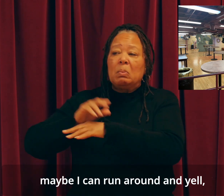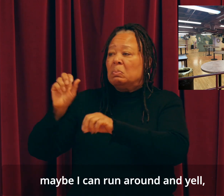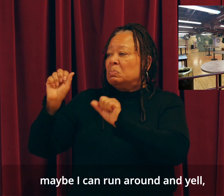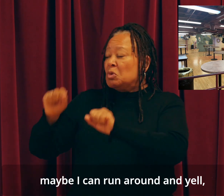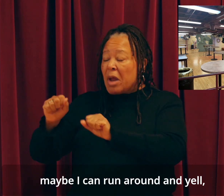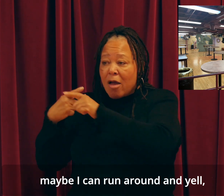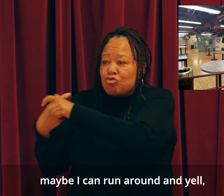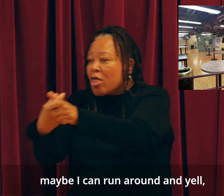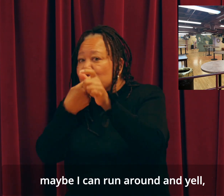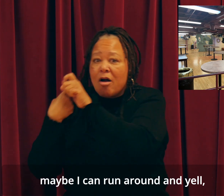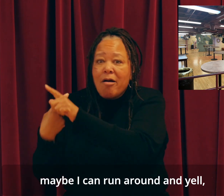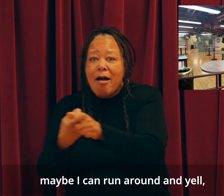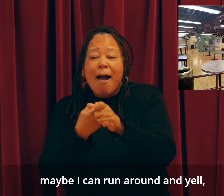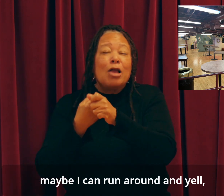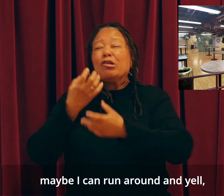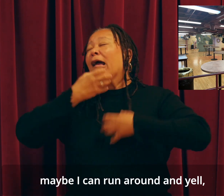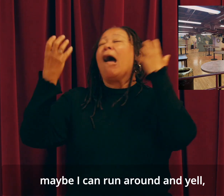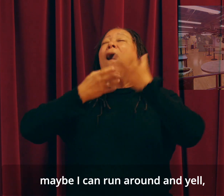Maybe I can run around and yell,